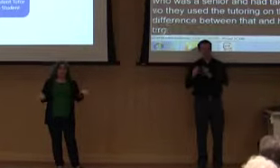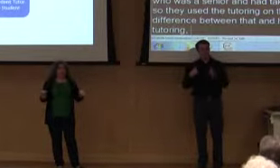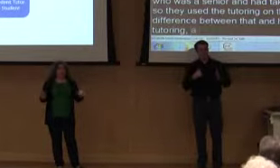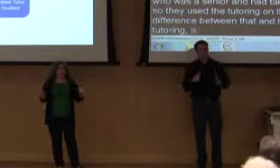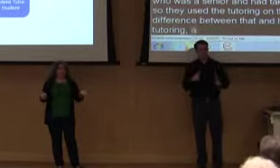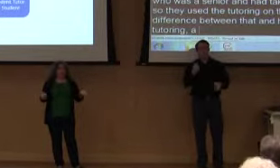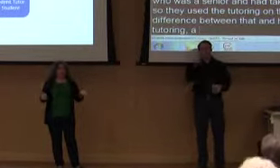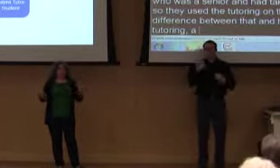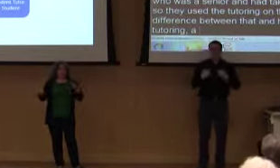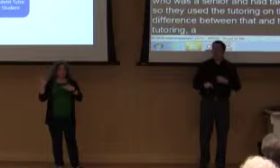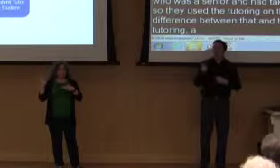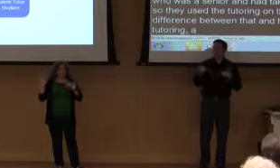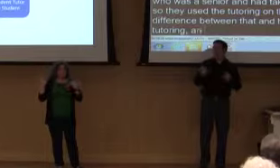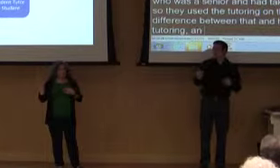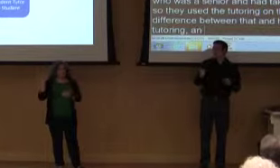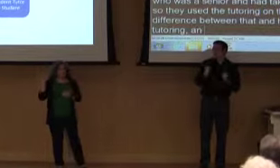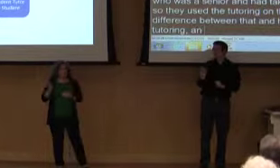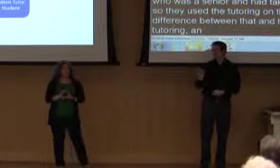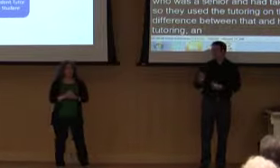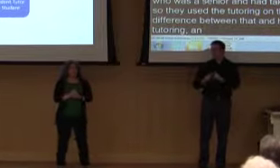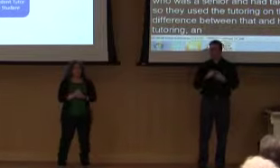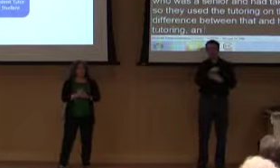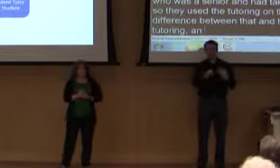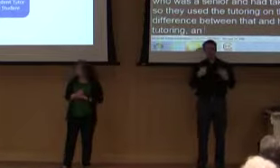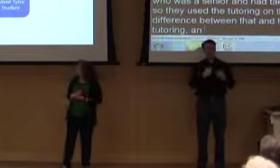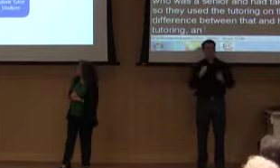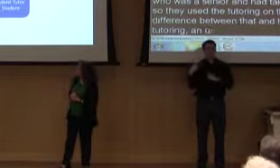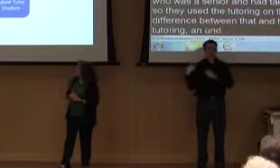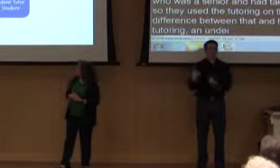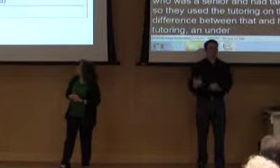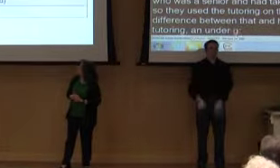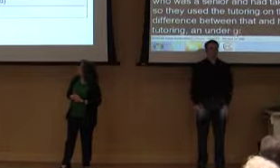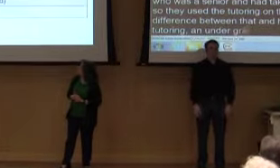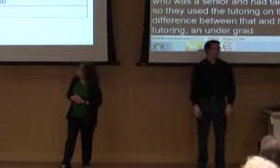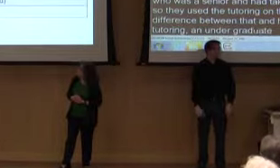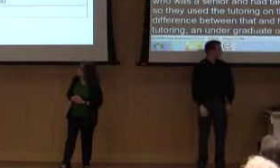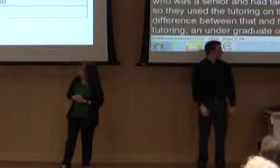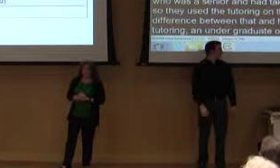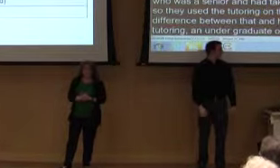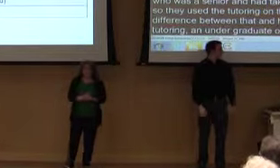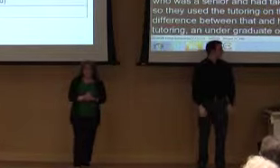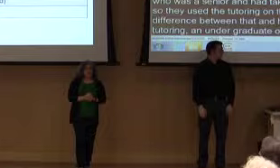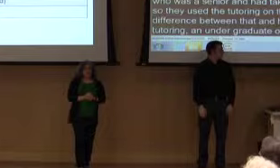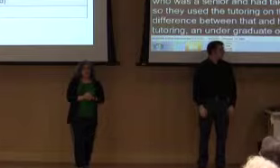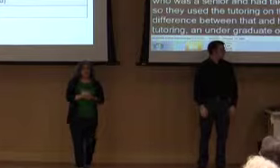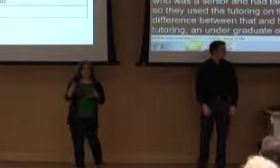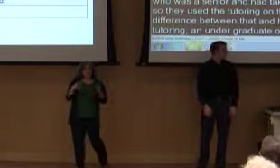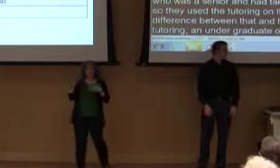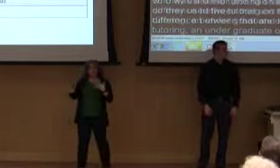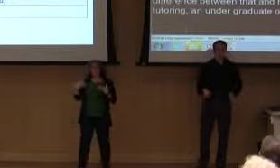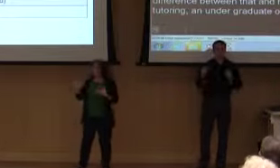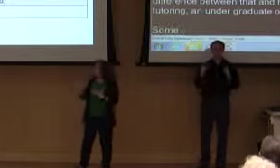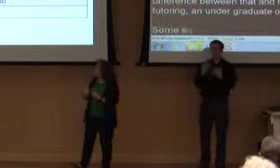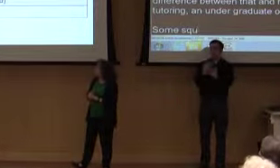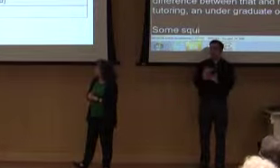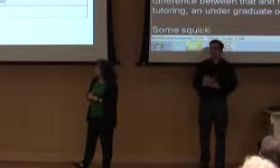ways we could try it as well, but so far these are the 4 different ways that we've tried tutoring. So some quick little facts